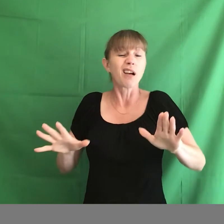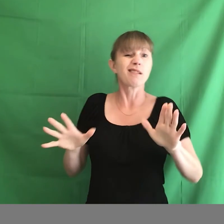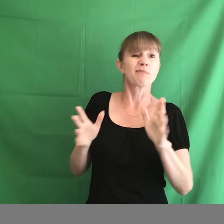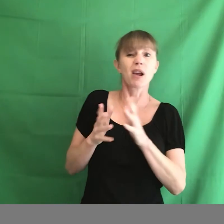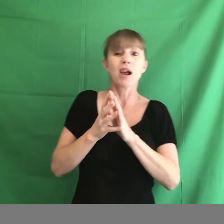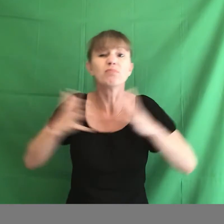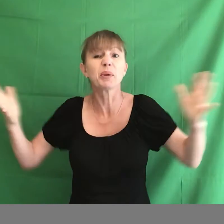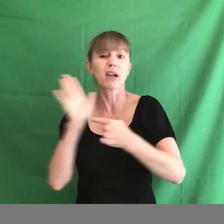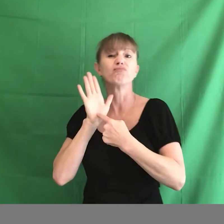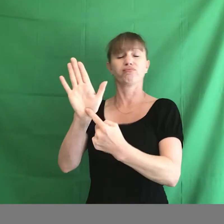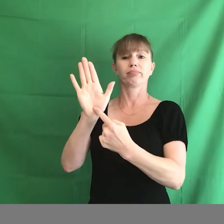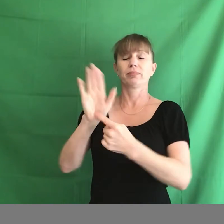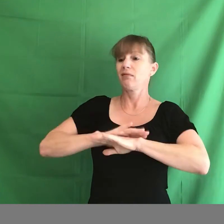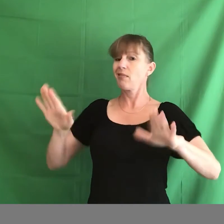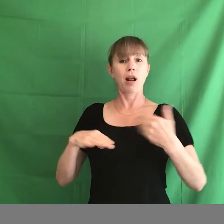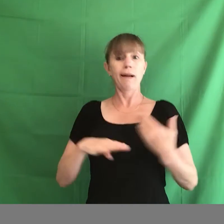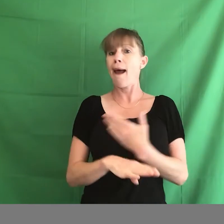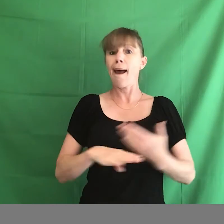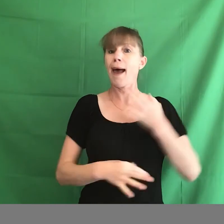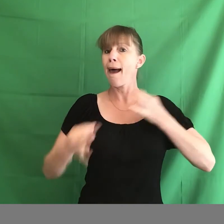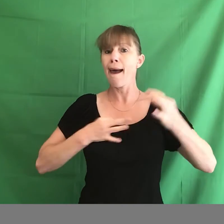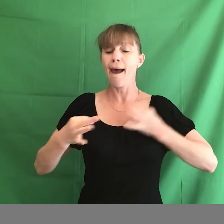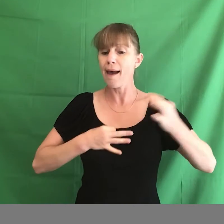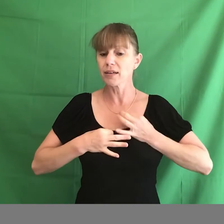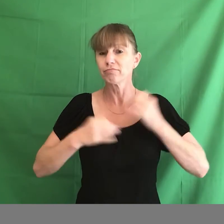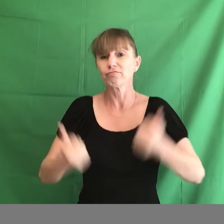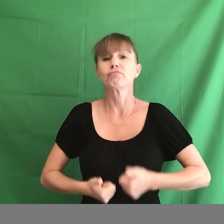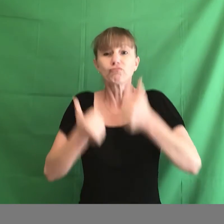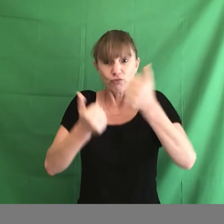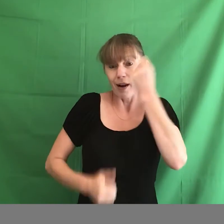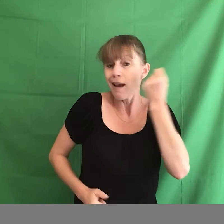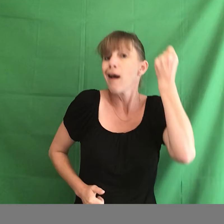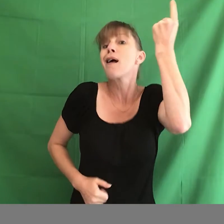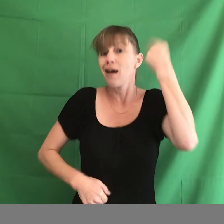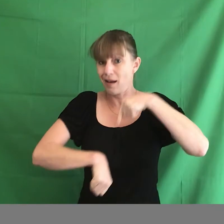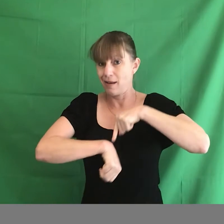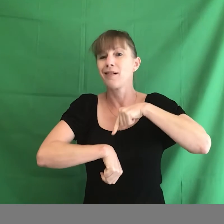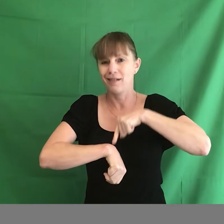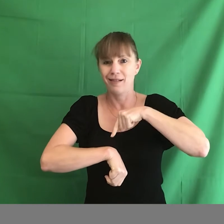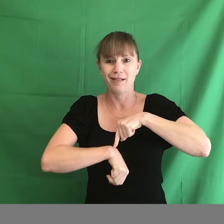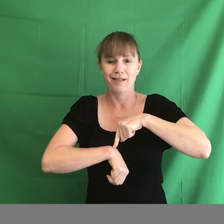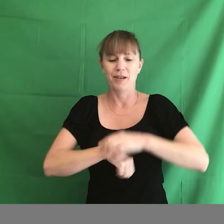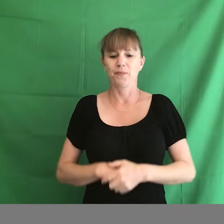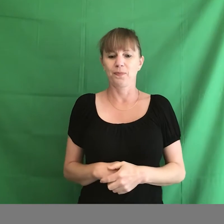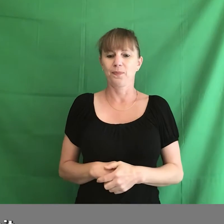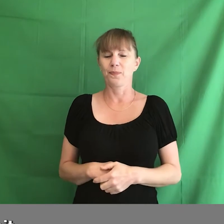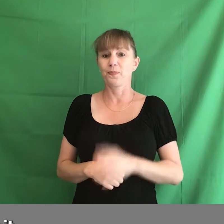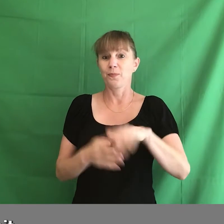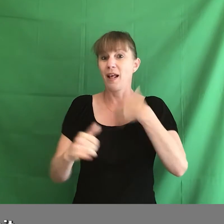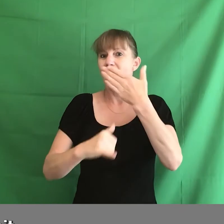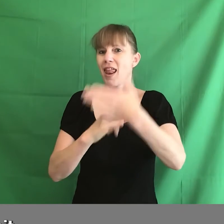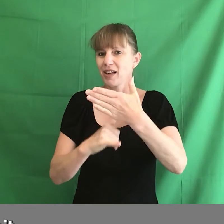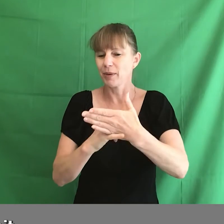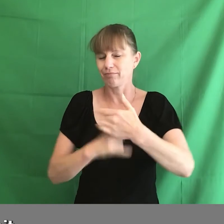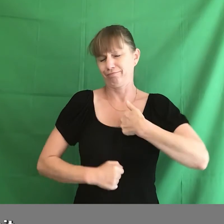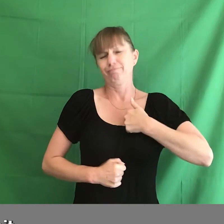big statement, it's not a weird act, just a good idea at the time. And the last